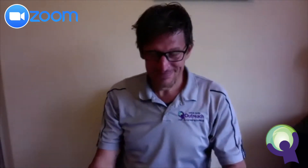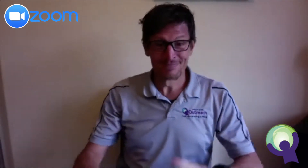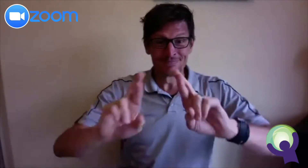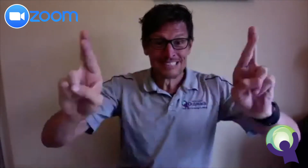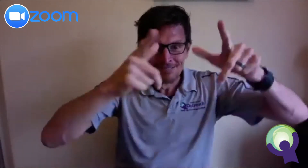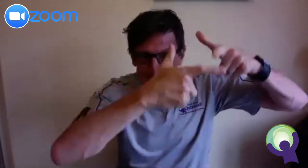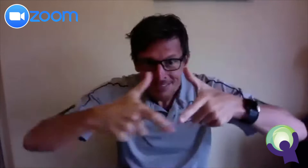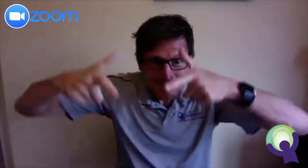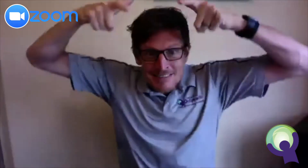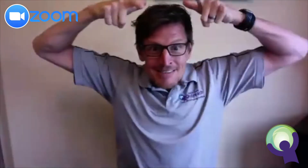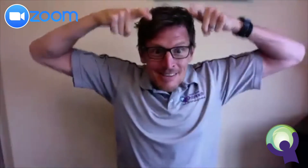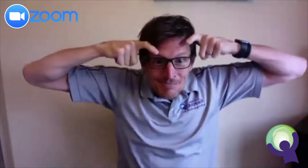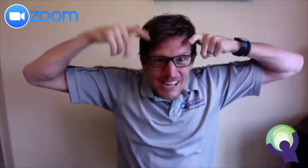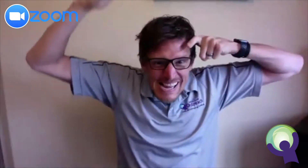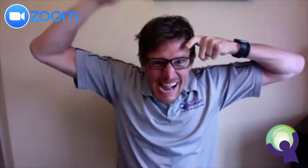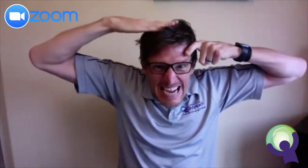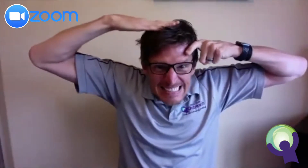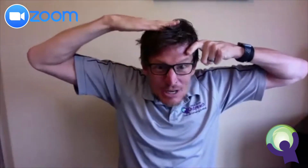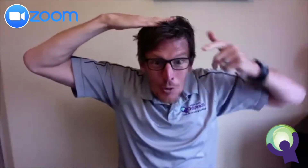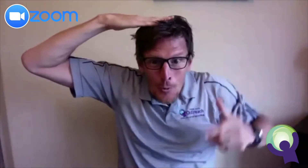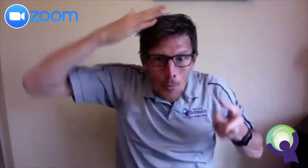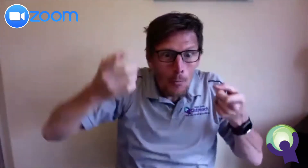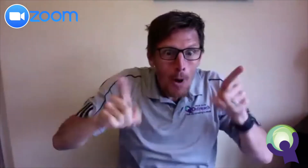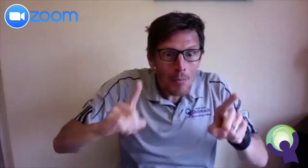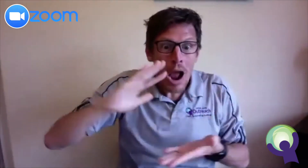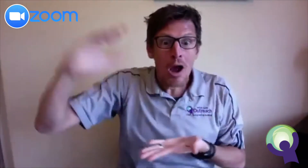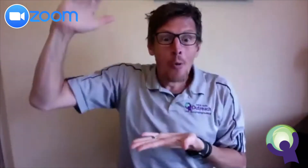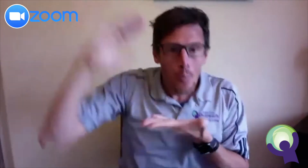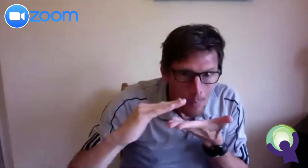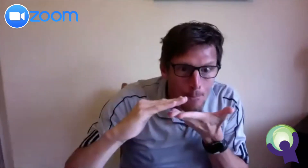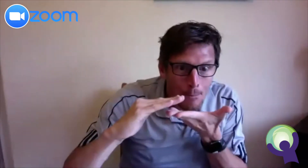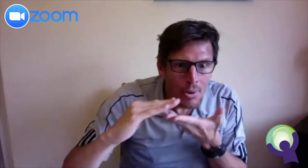Marv grinned. Let's find out, Sadie, he said. It's time to put on our adventure hats.